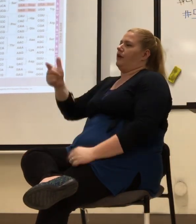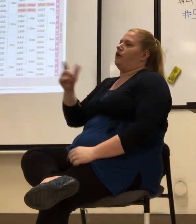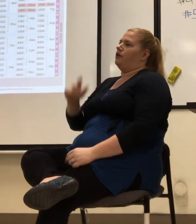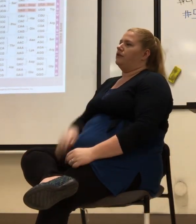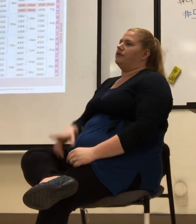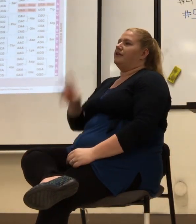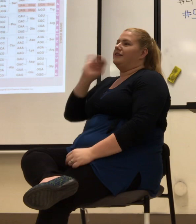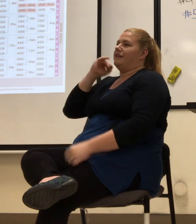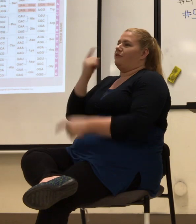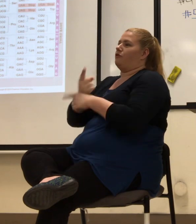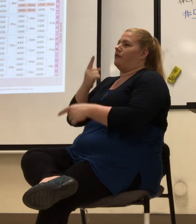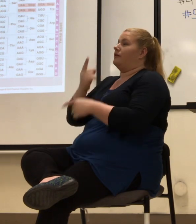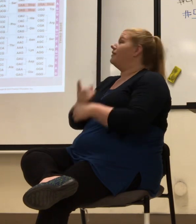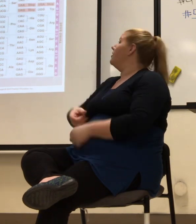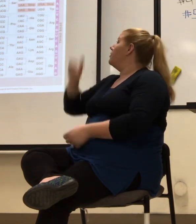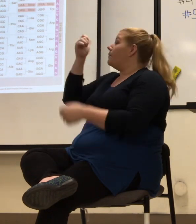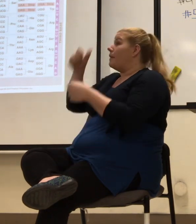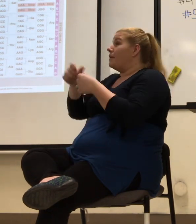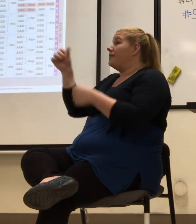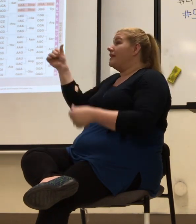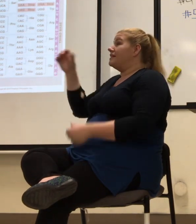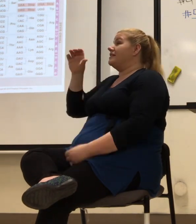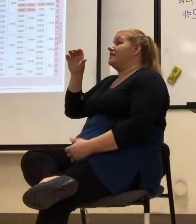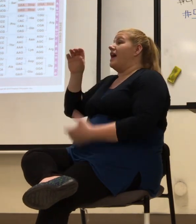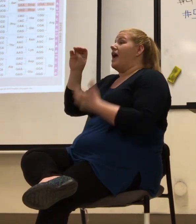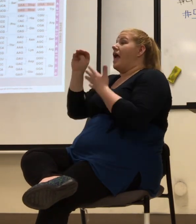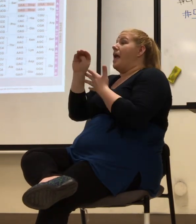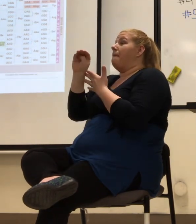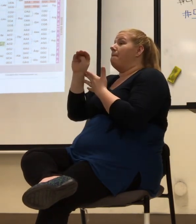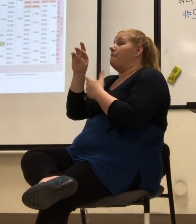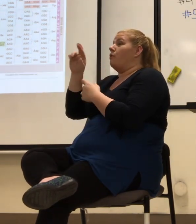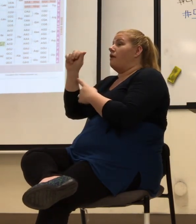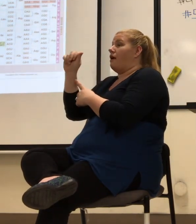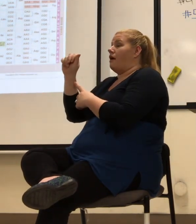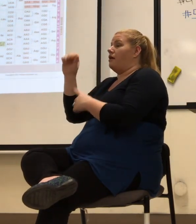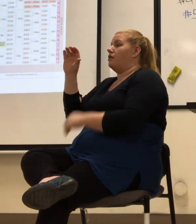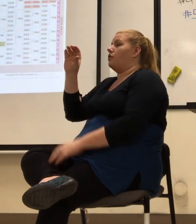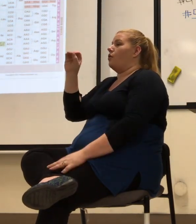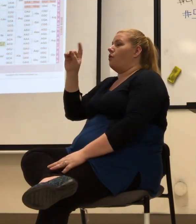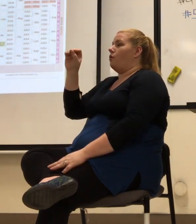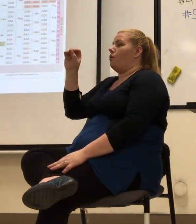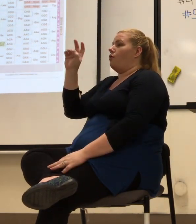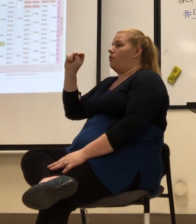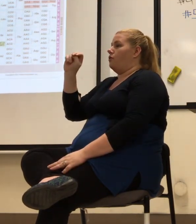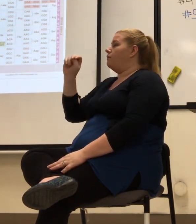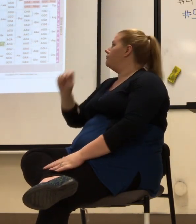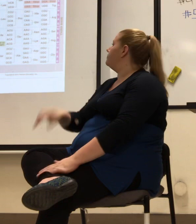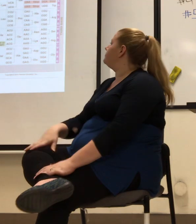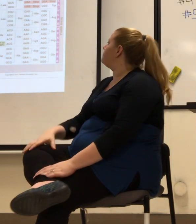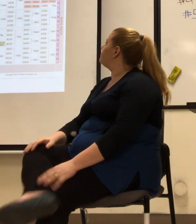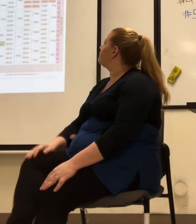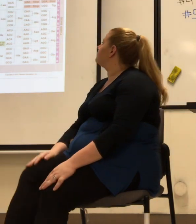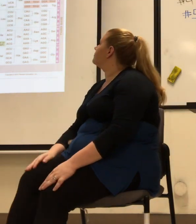Remember, these are codons for at the mRNA level. Let's practice again.